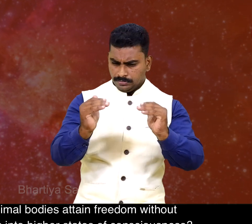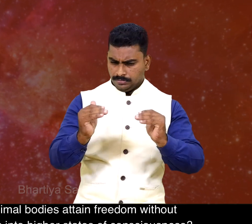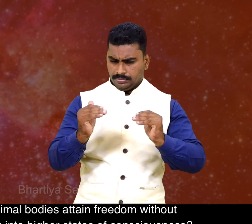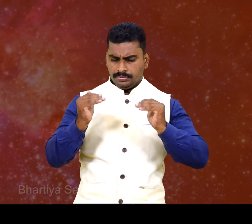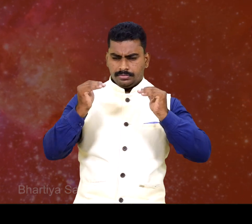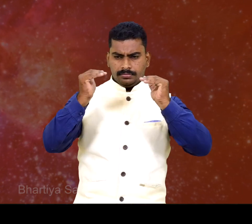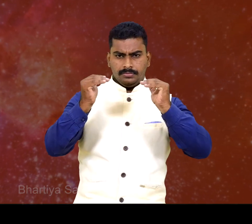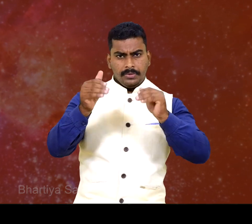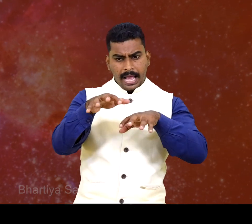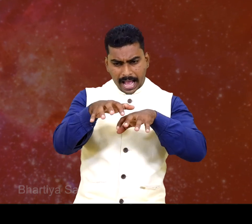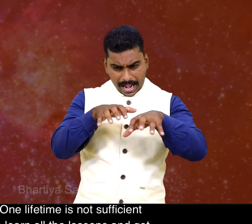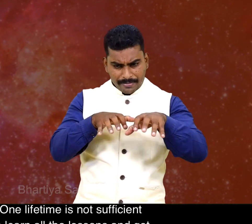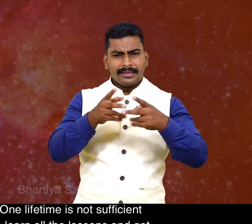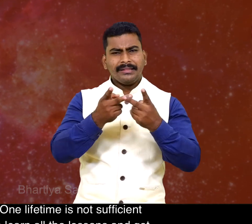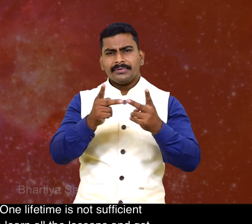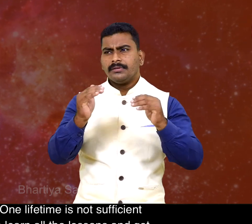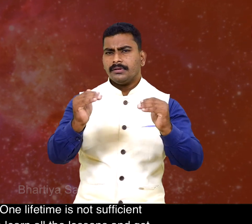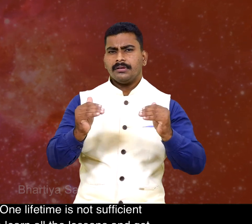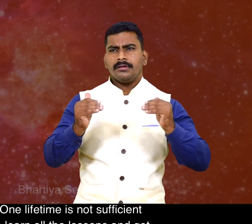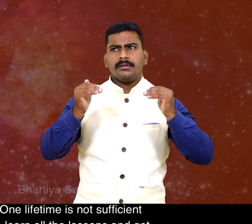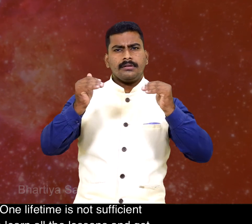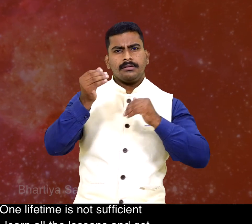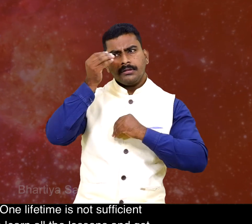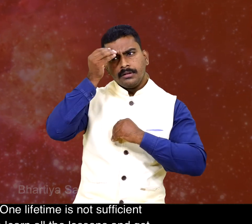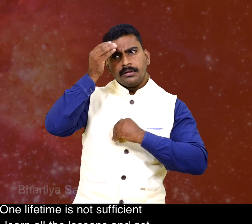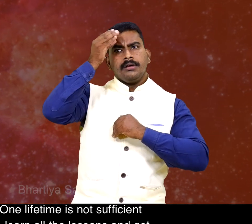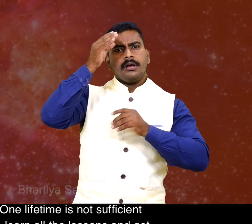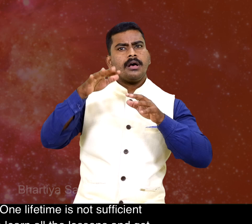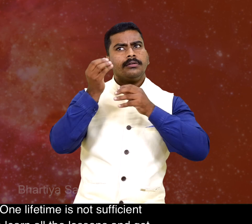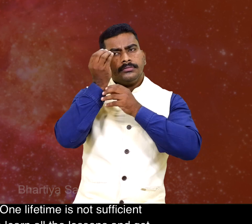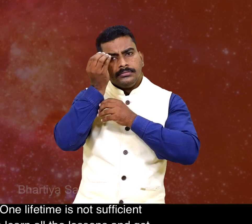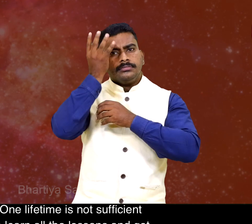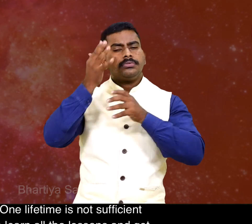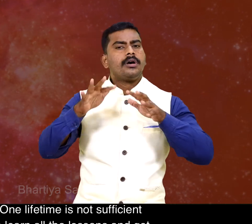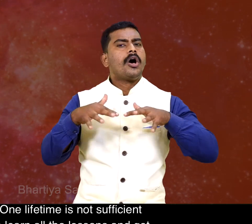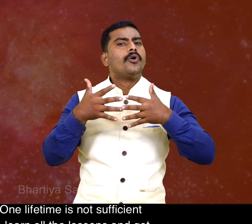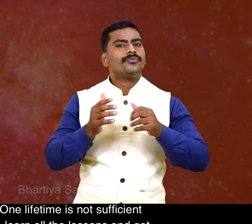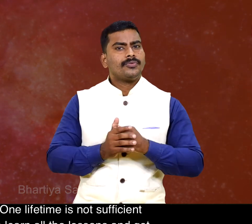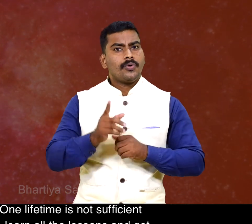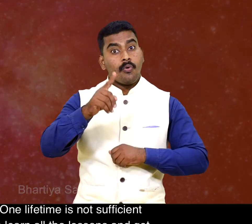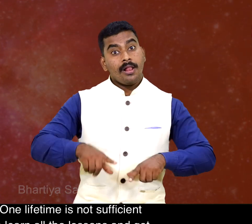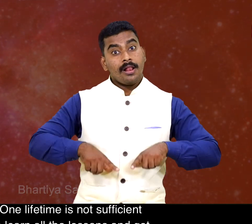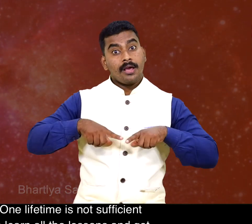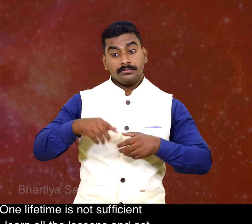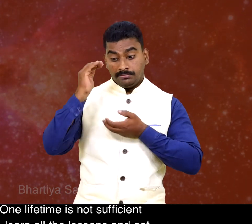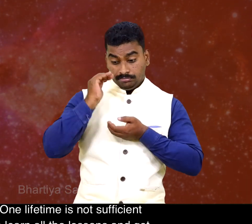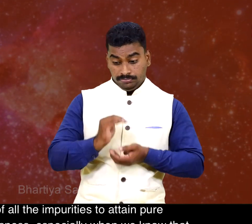consciousness? One lifetime is not sufficient to learn all the lessons and get rid